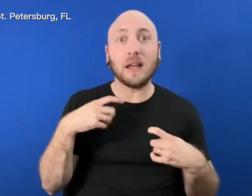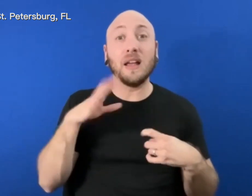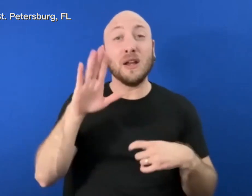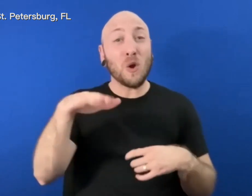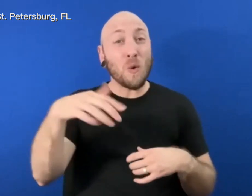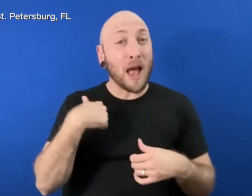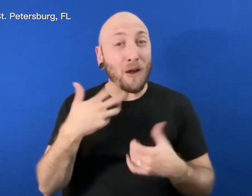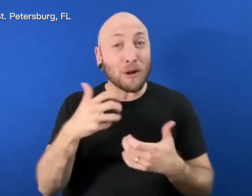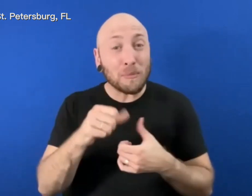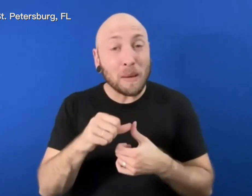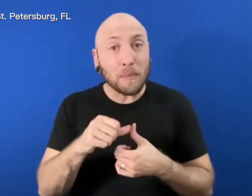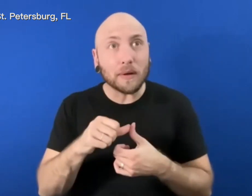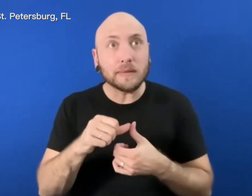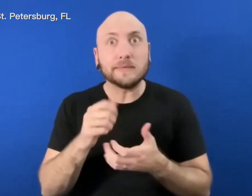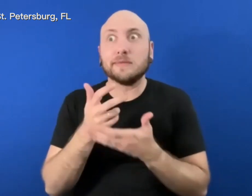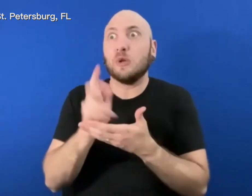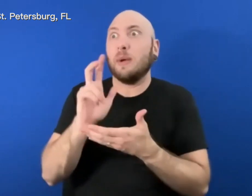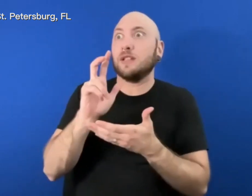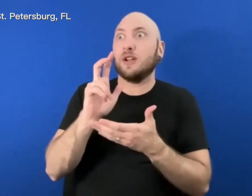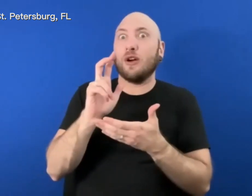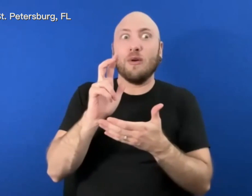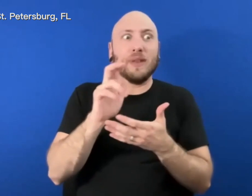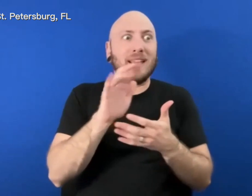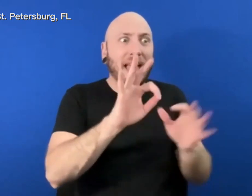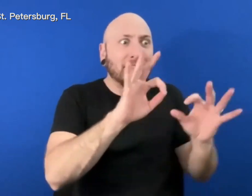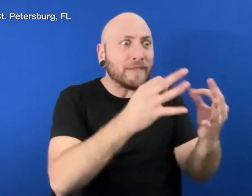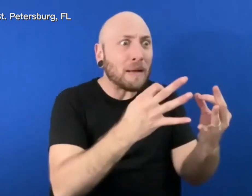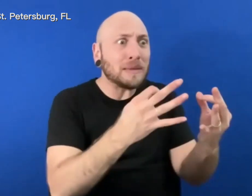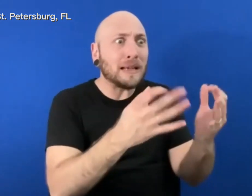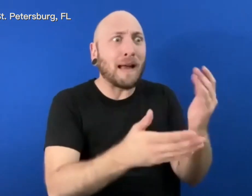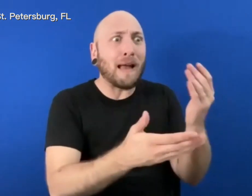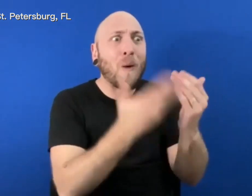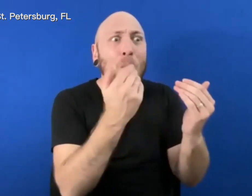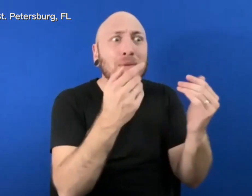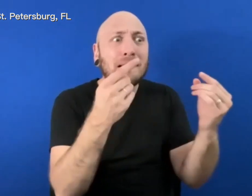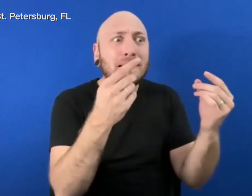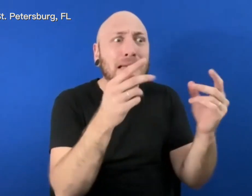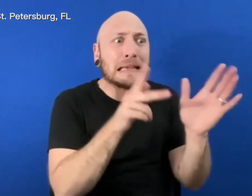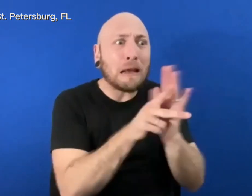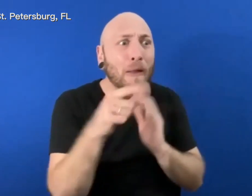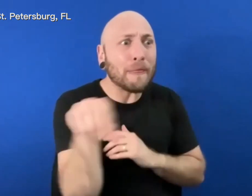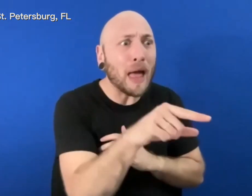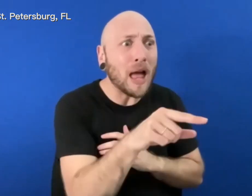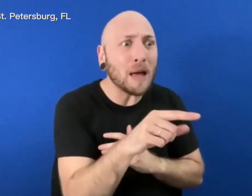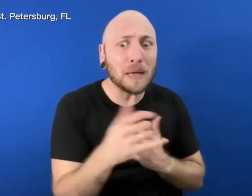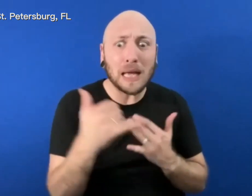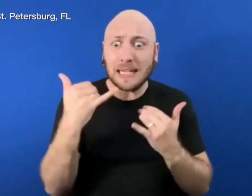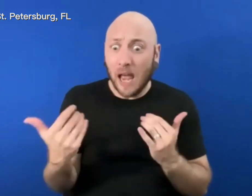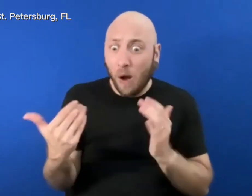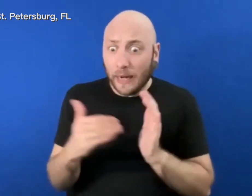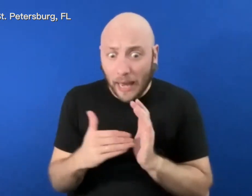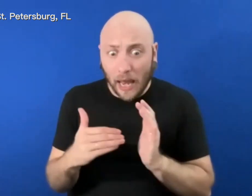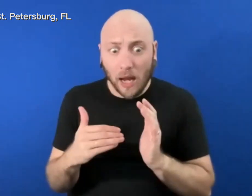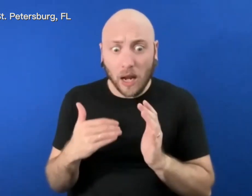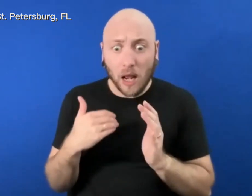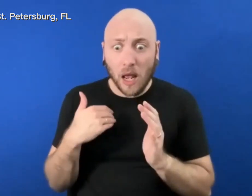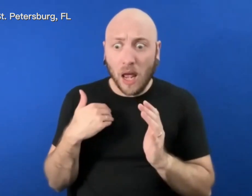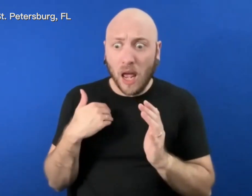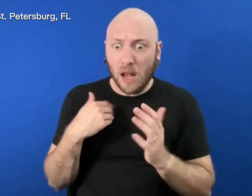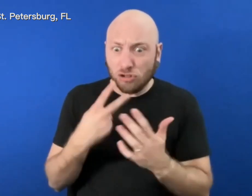had crashed my car and almost killed those people. And I said, how did I let this happen again? Why am I like this? Why am I